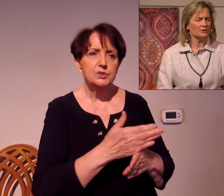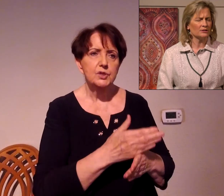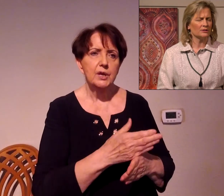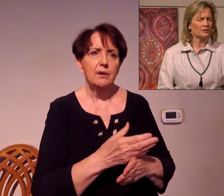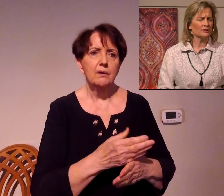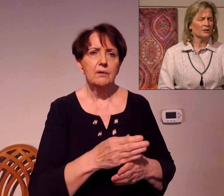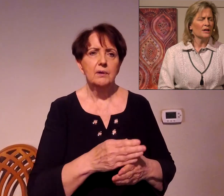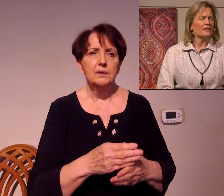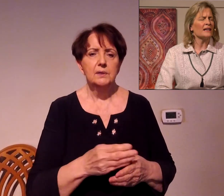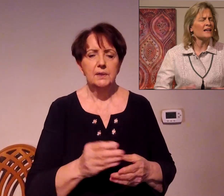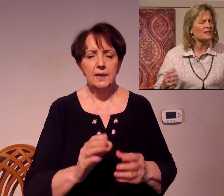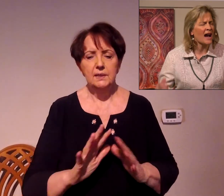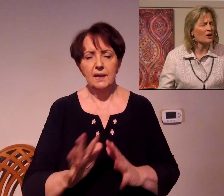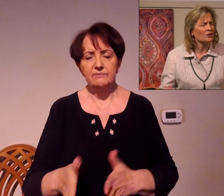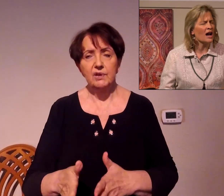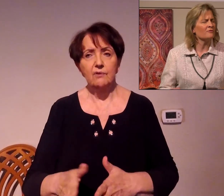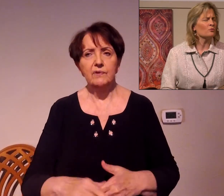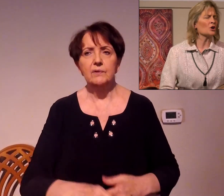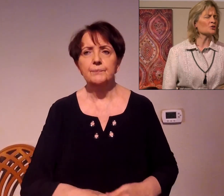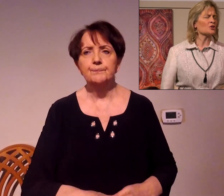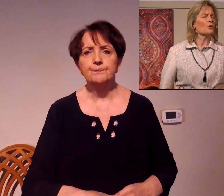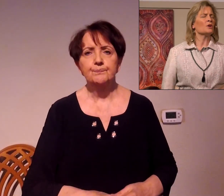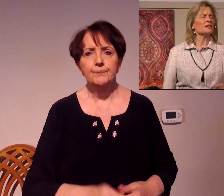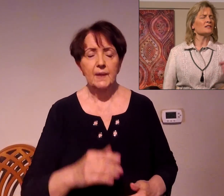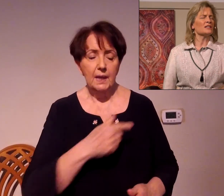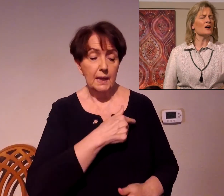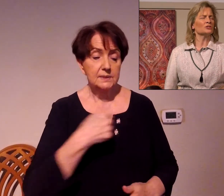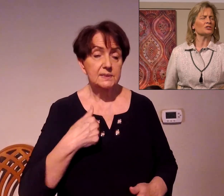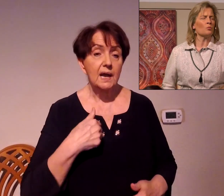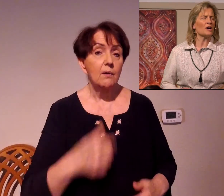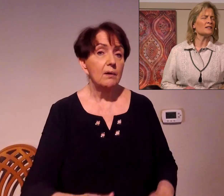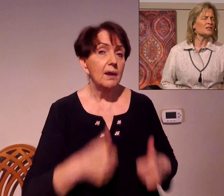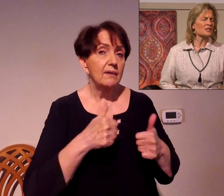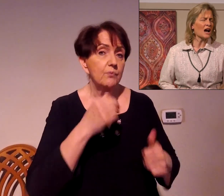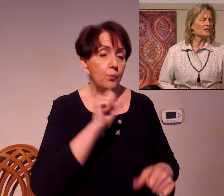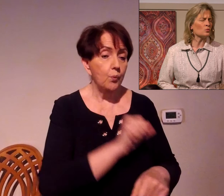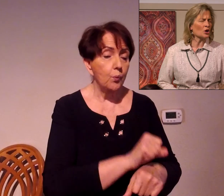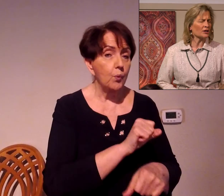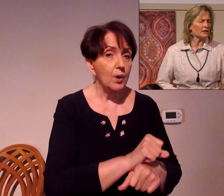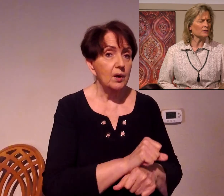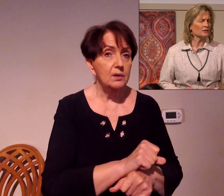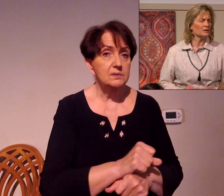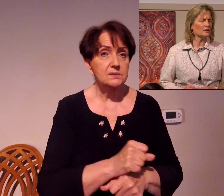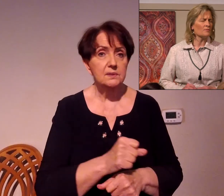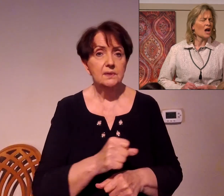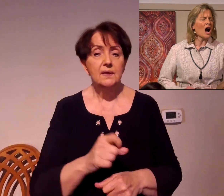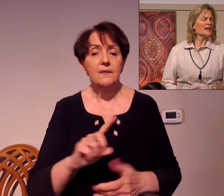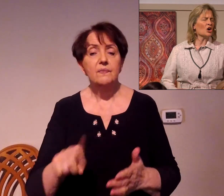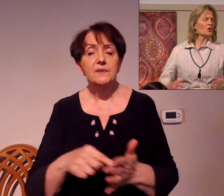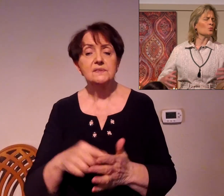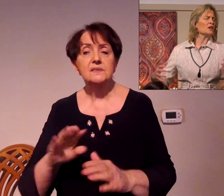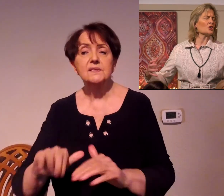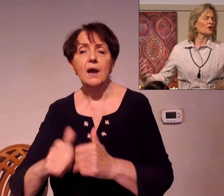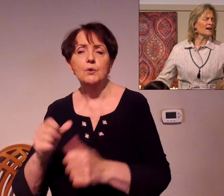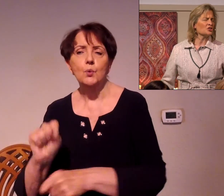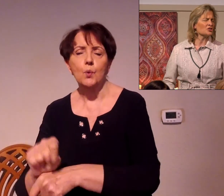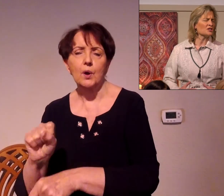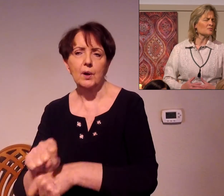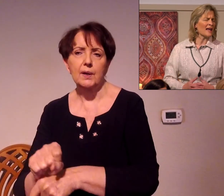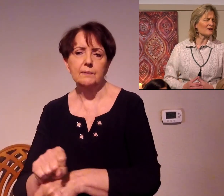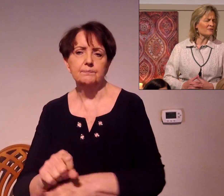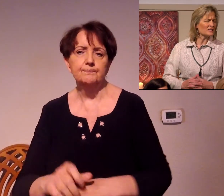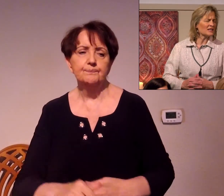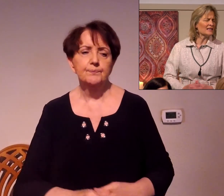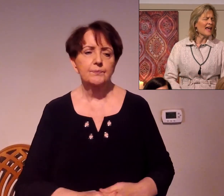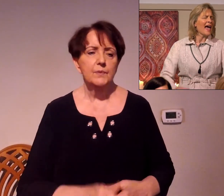around. That as our life works, we get to tell someone this is how you work it. I know that we are